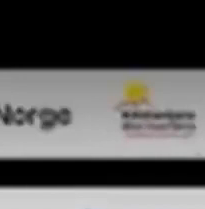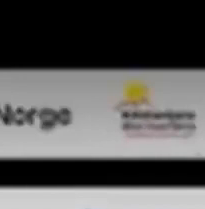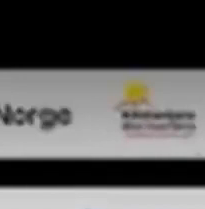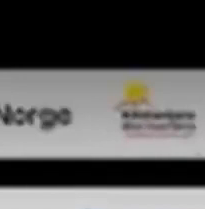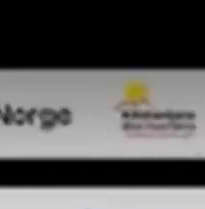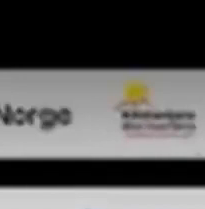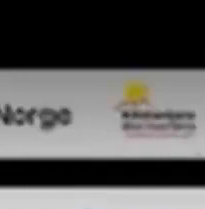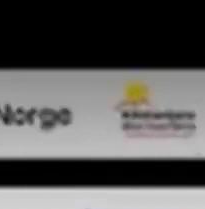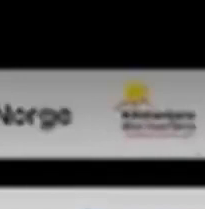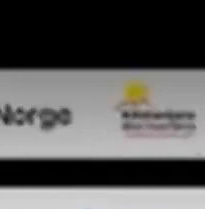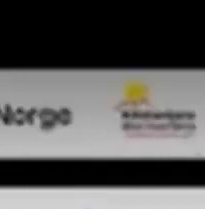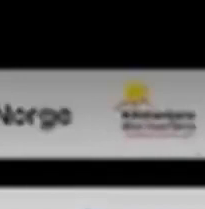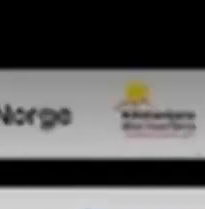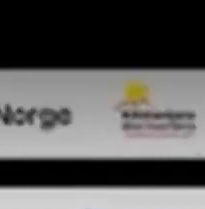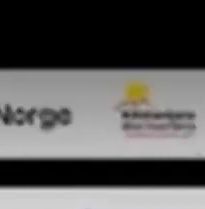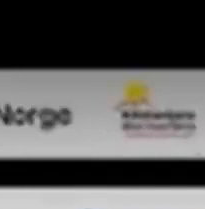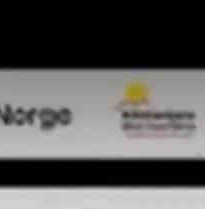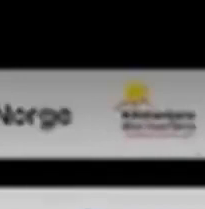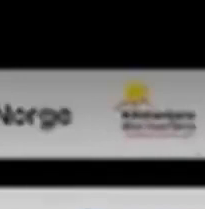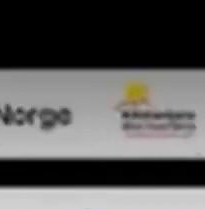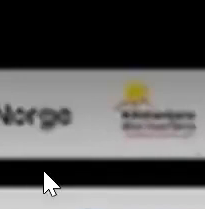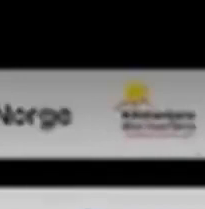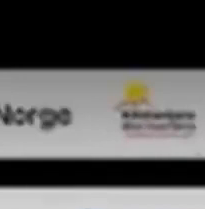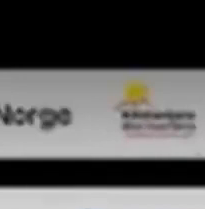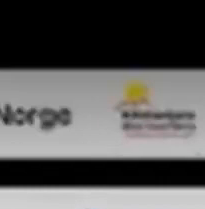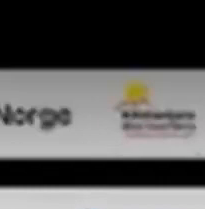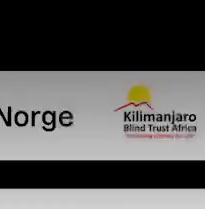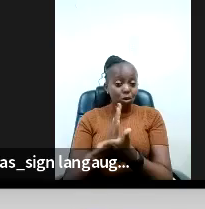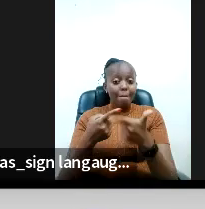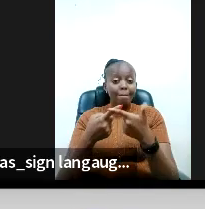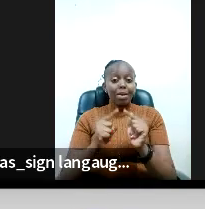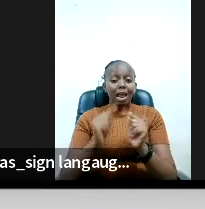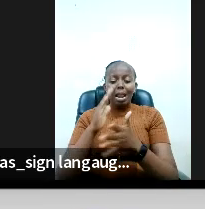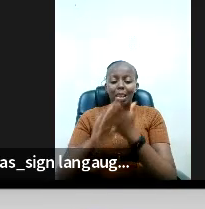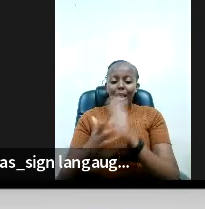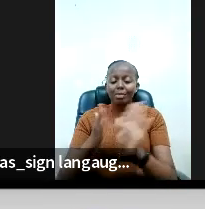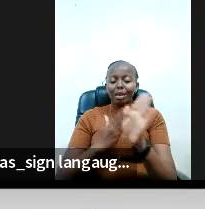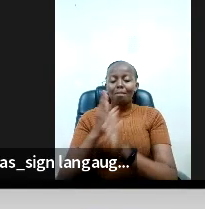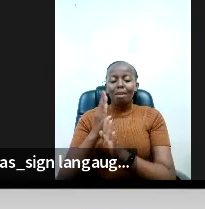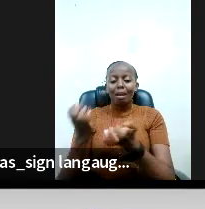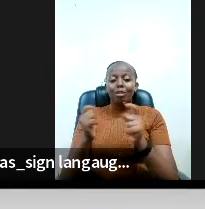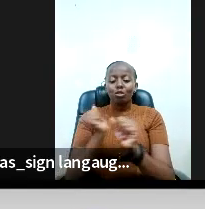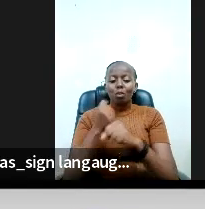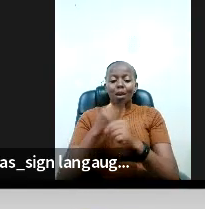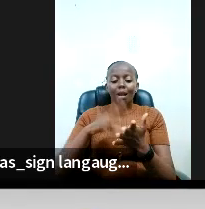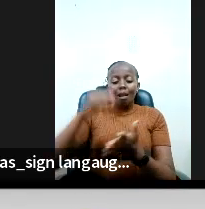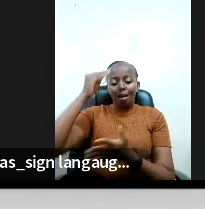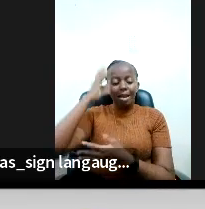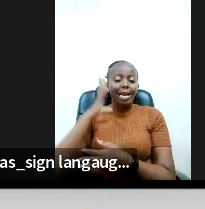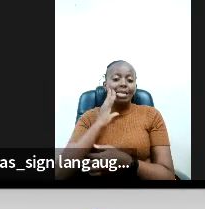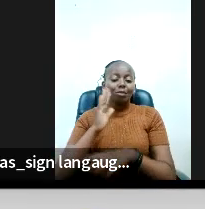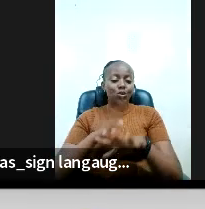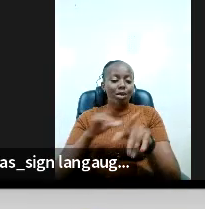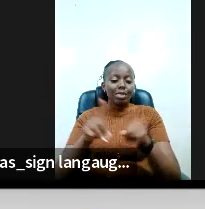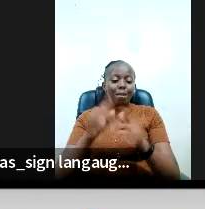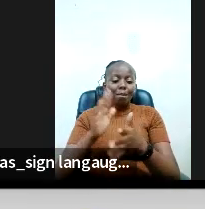dream. However, Zawadi, despite being hopeful, lacks the key requirement to make his learning experience meaningful: lack of